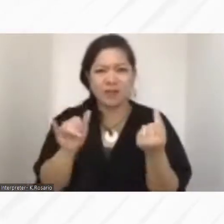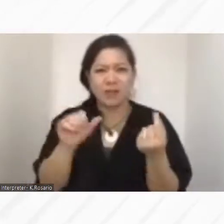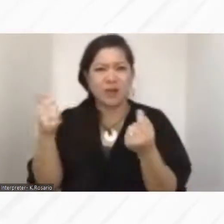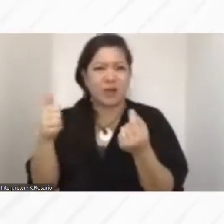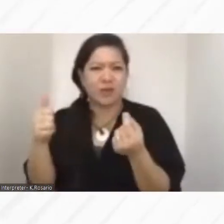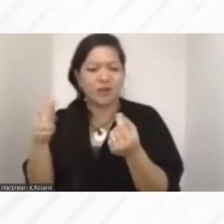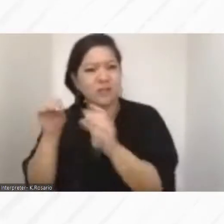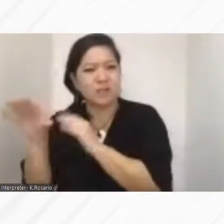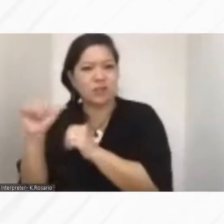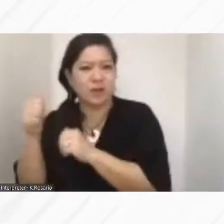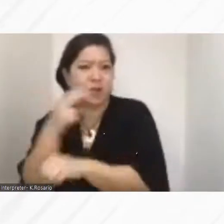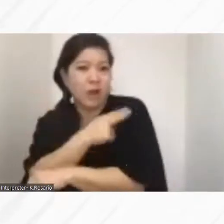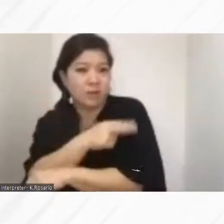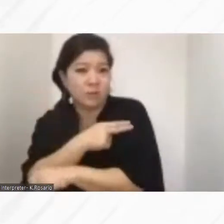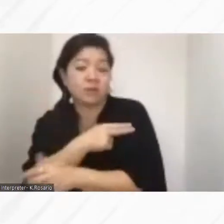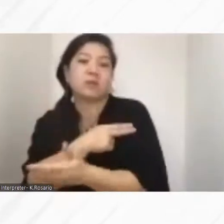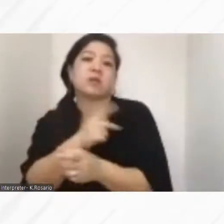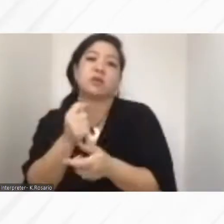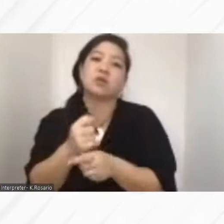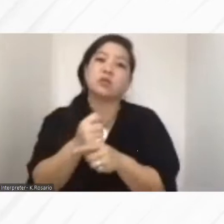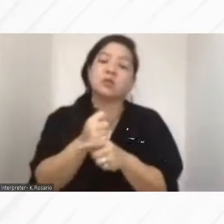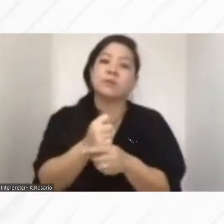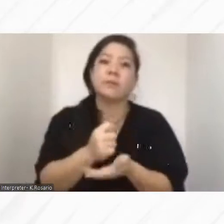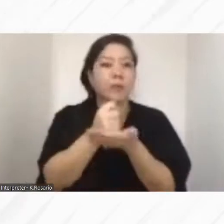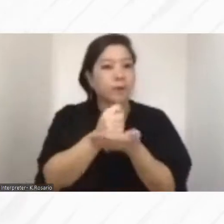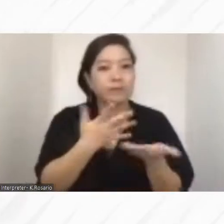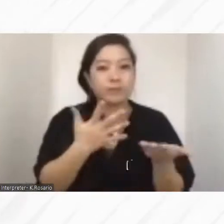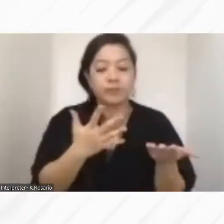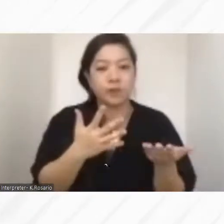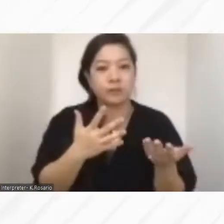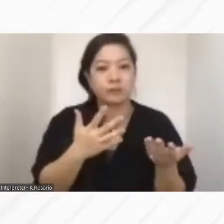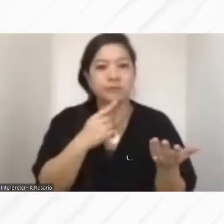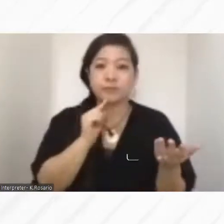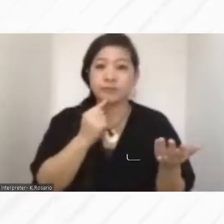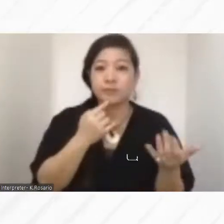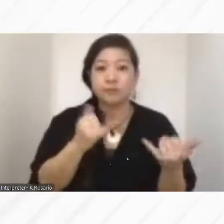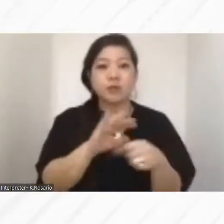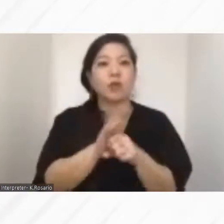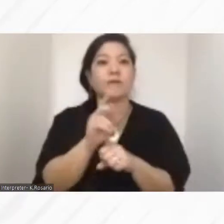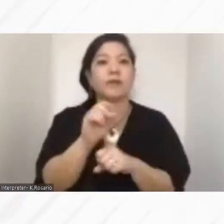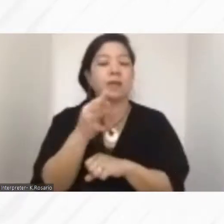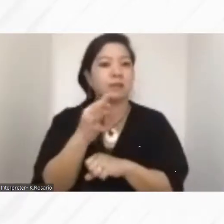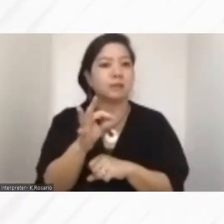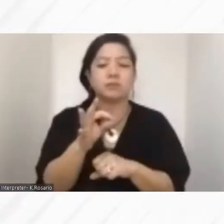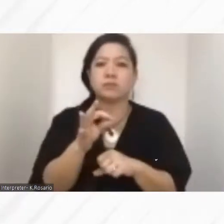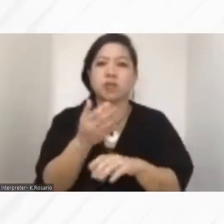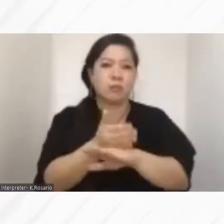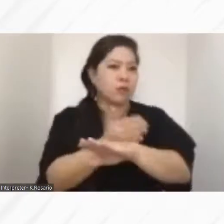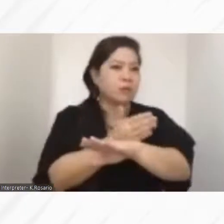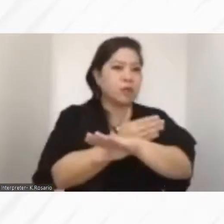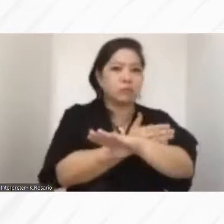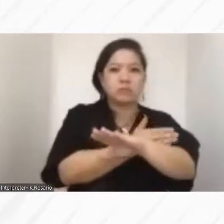hospital. Treatment of severe COVID-19 cases, I want you to know, has improved dramatically over the last 9 to